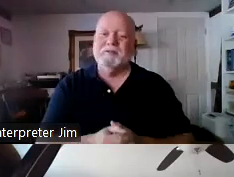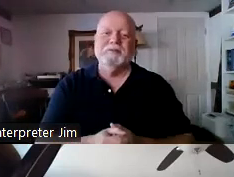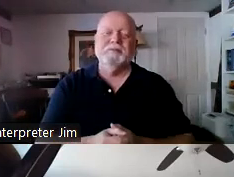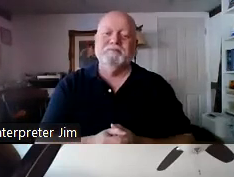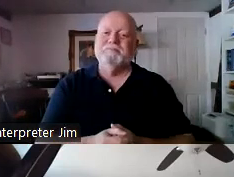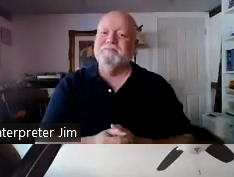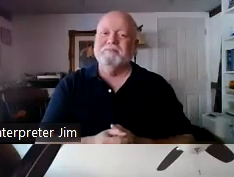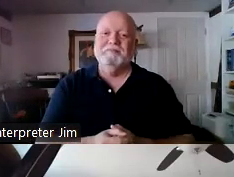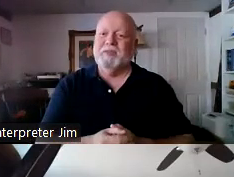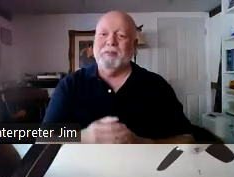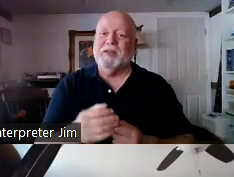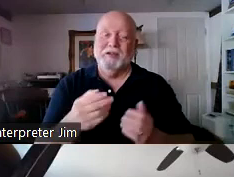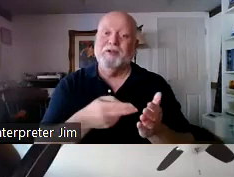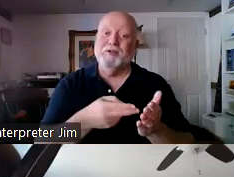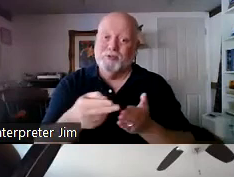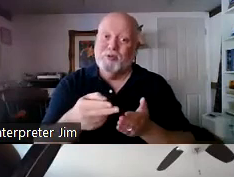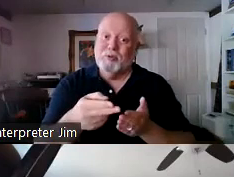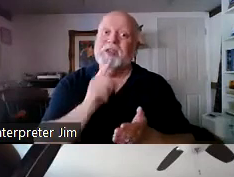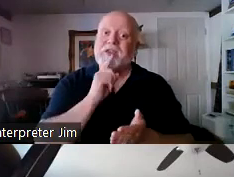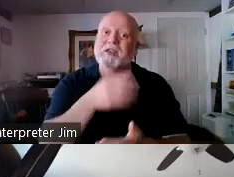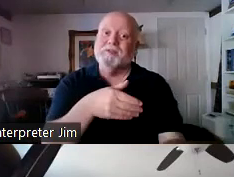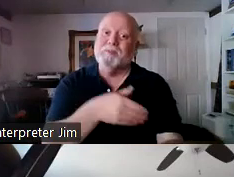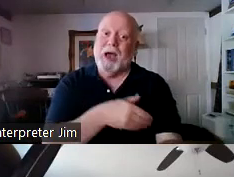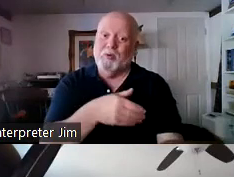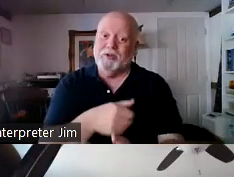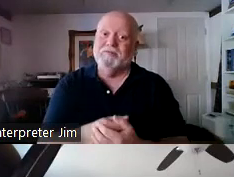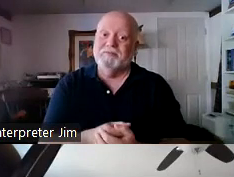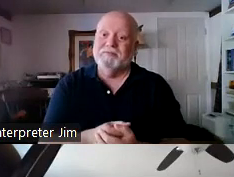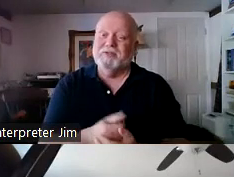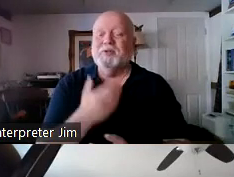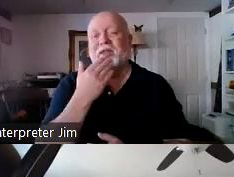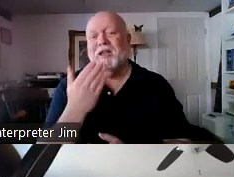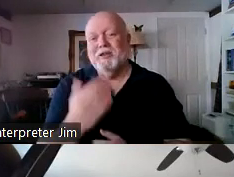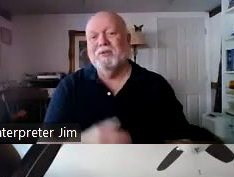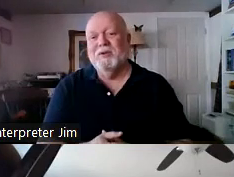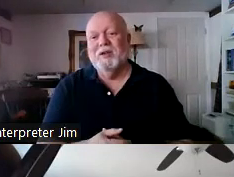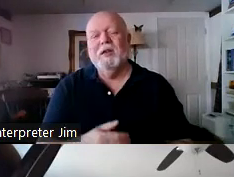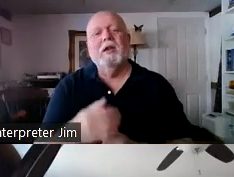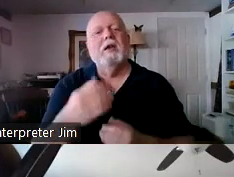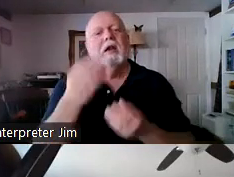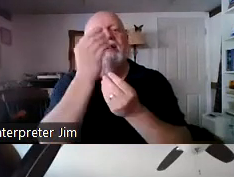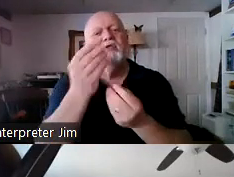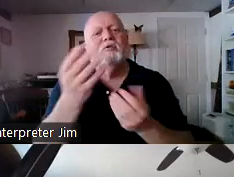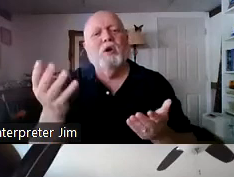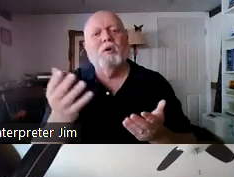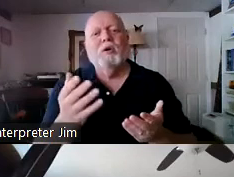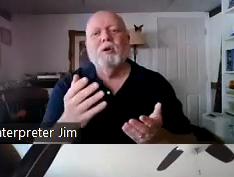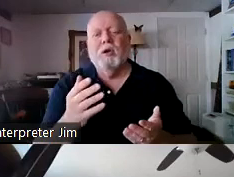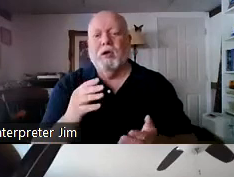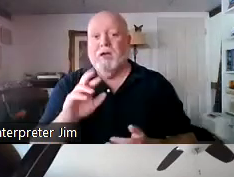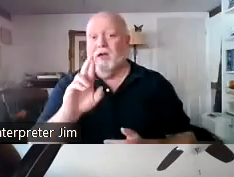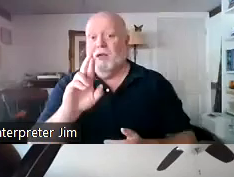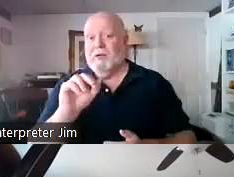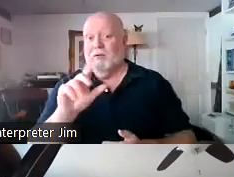Truth is power. So I really, truly thank you. I just want to let everybody know, please, our rally is